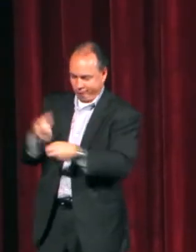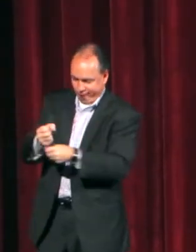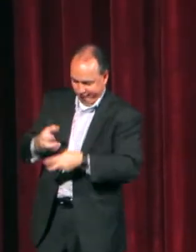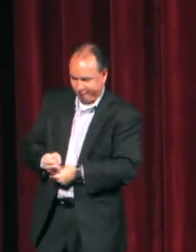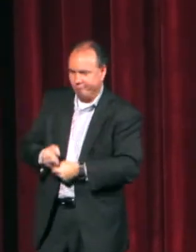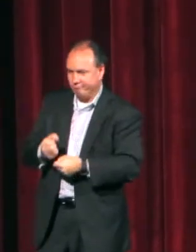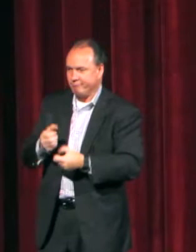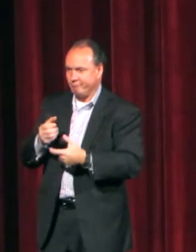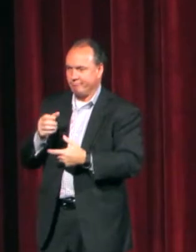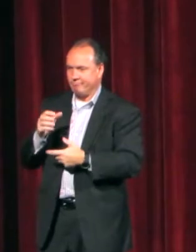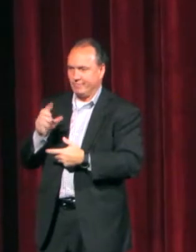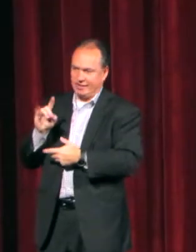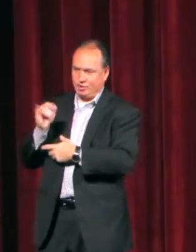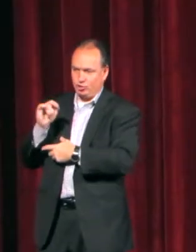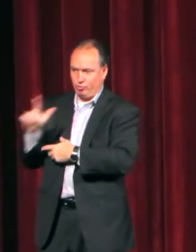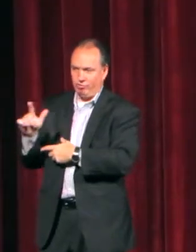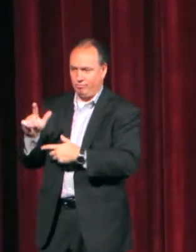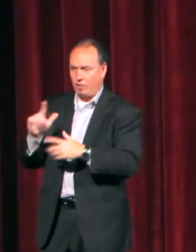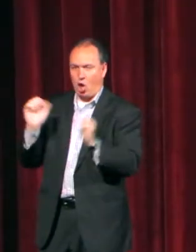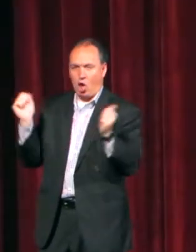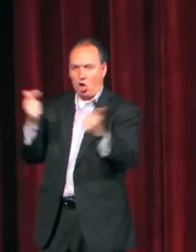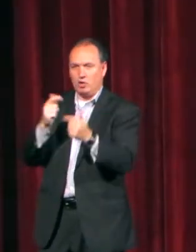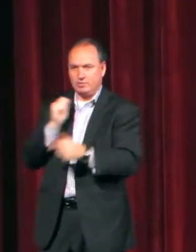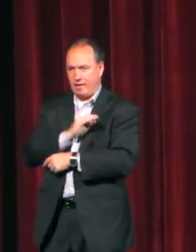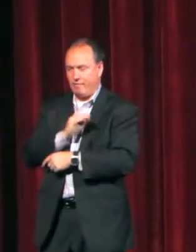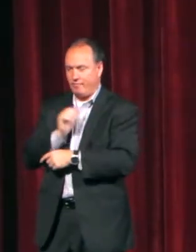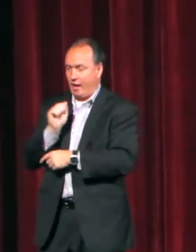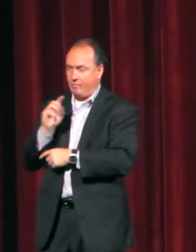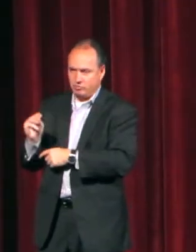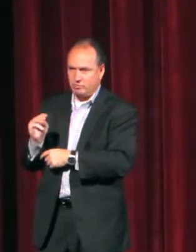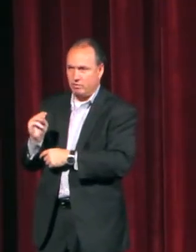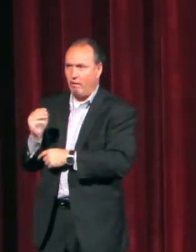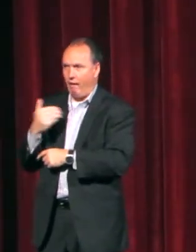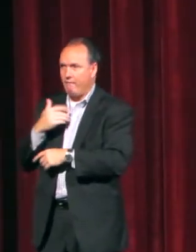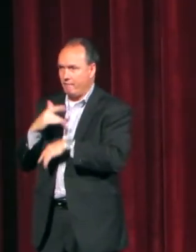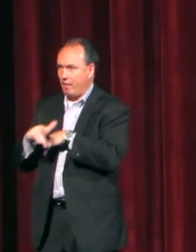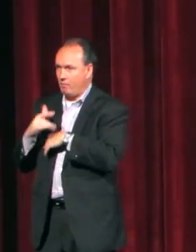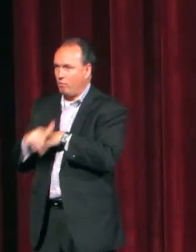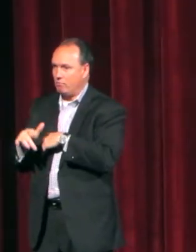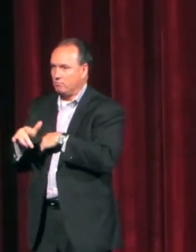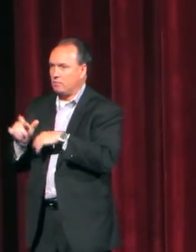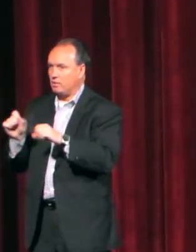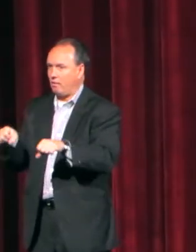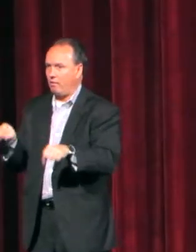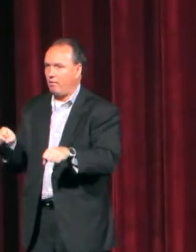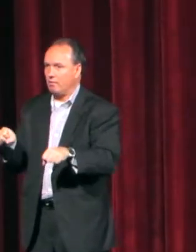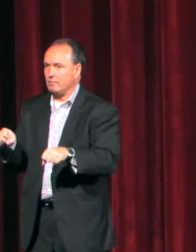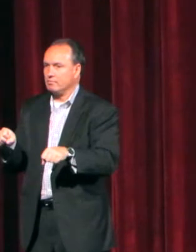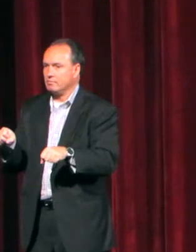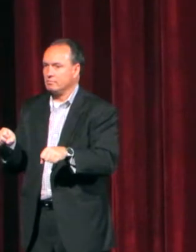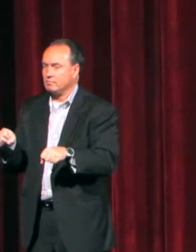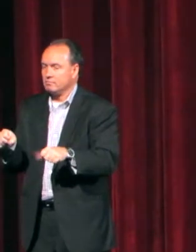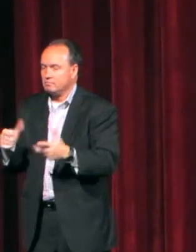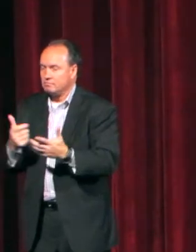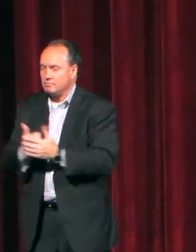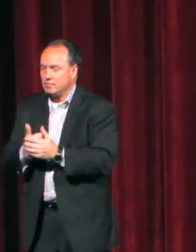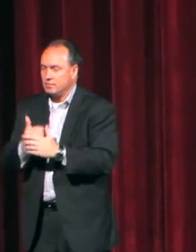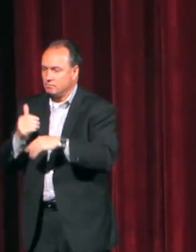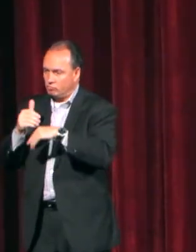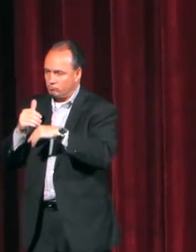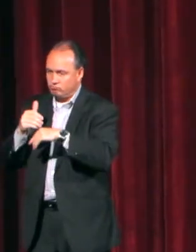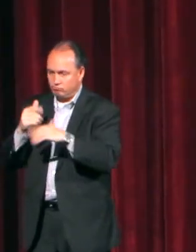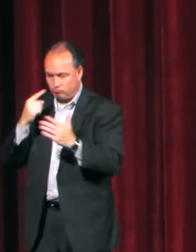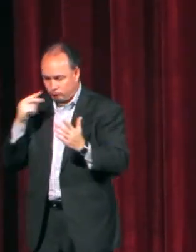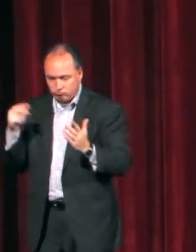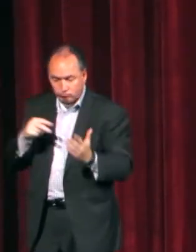digital format. That way, all our staff members, our administrators have this available to be able to refer to